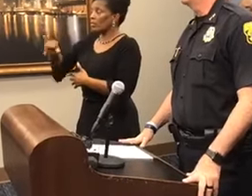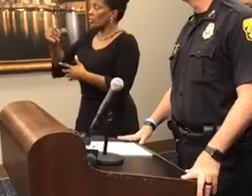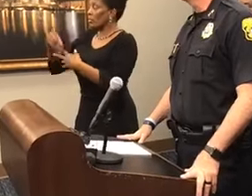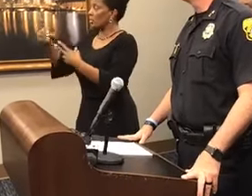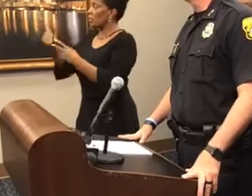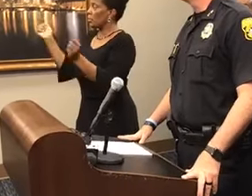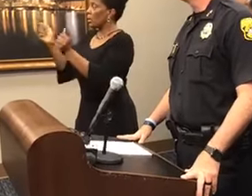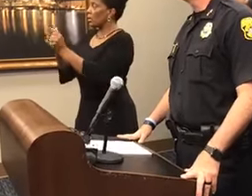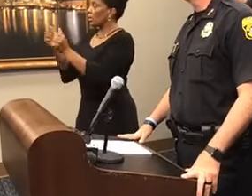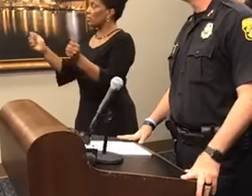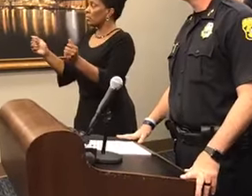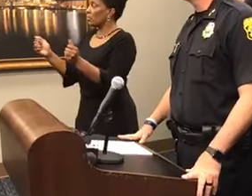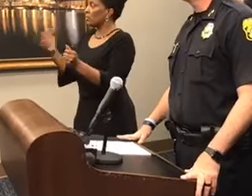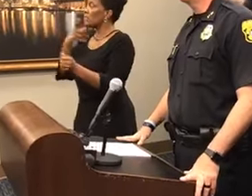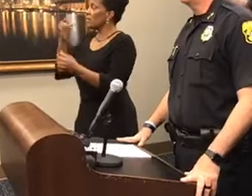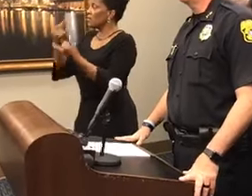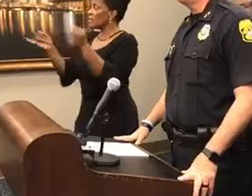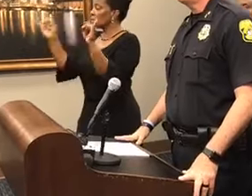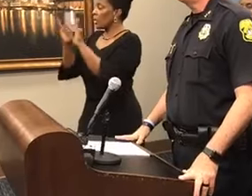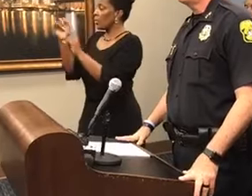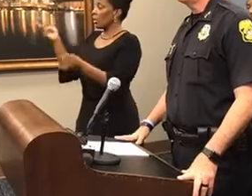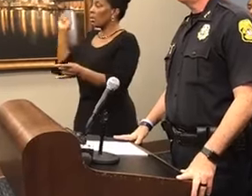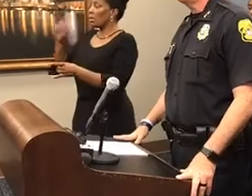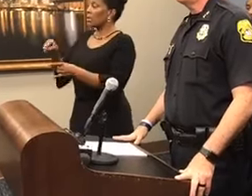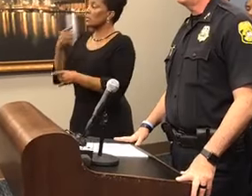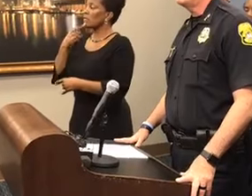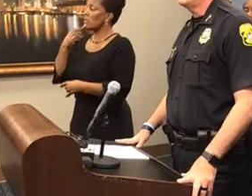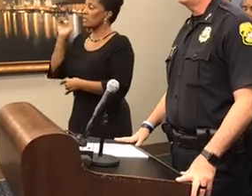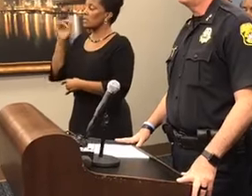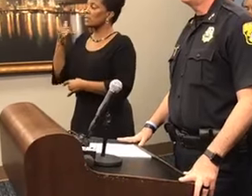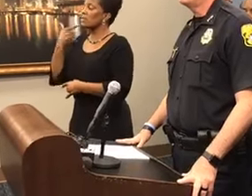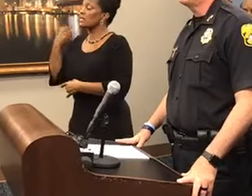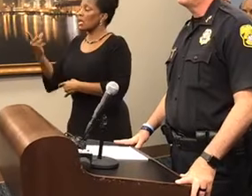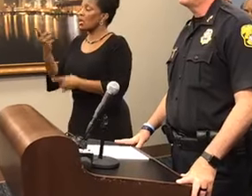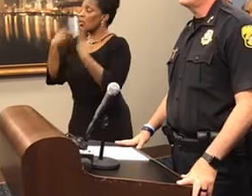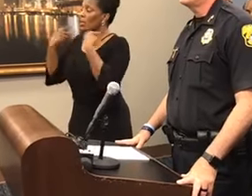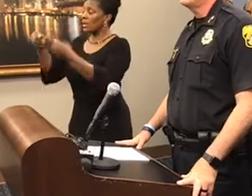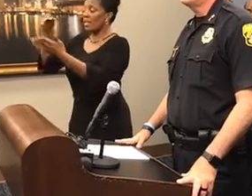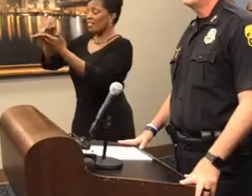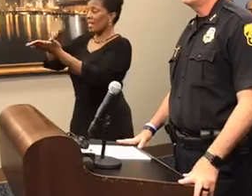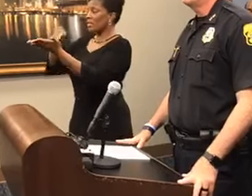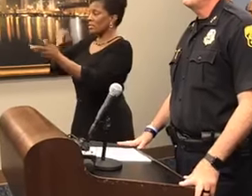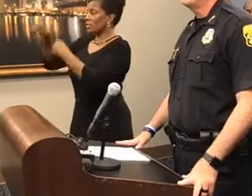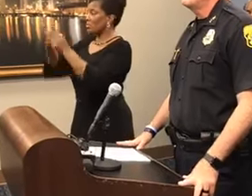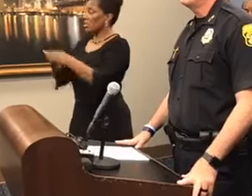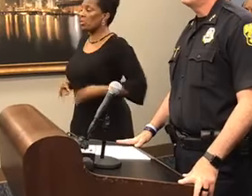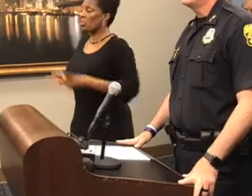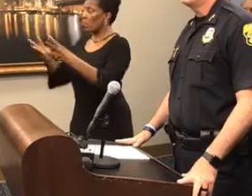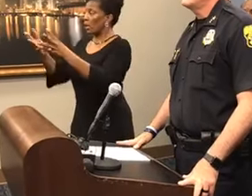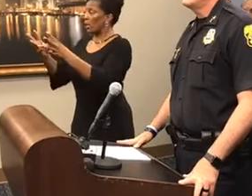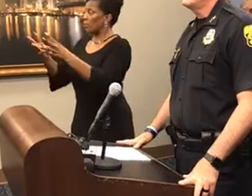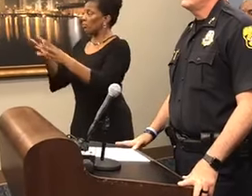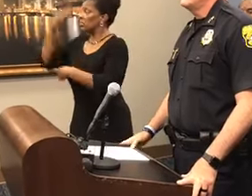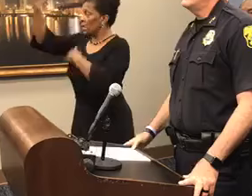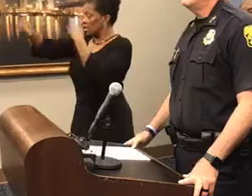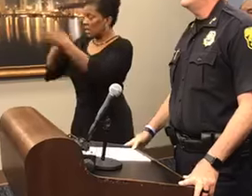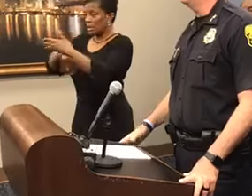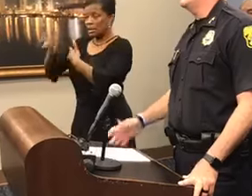without, jeopardizing the investigation about what that caller said? I know that you guys have been running on thousands of tips anyway, but can you give us any insight into